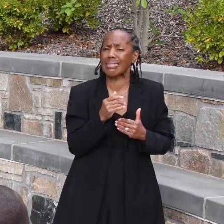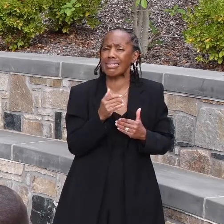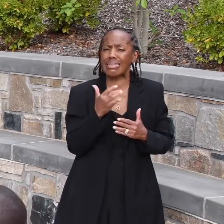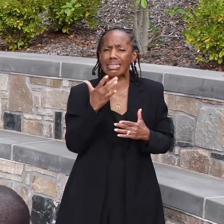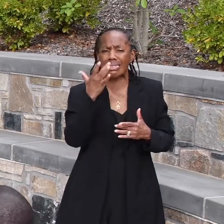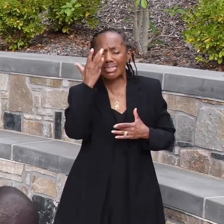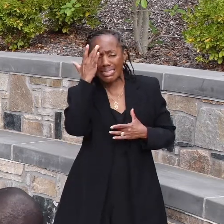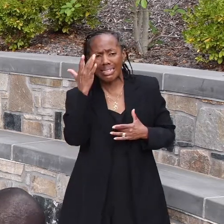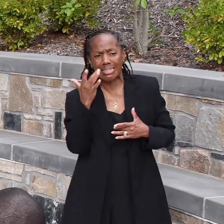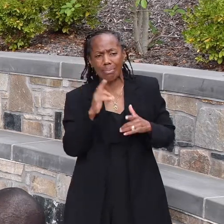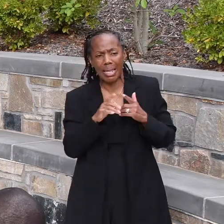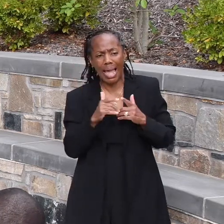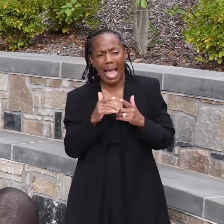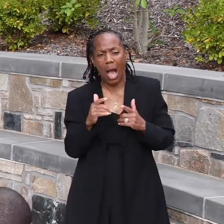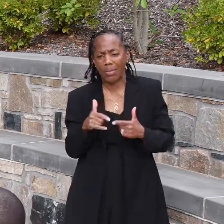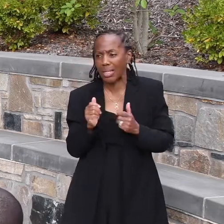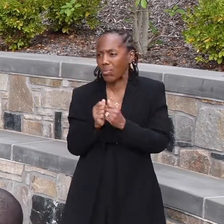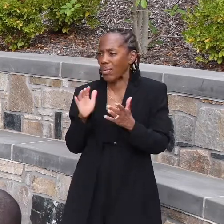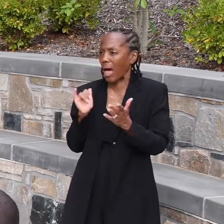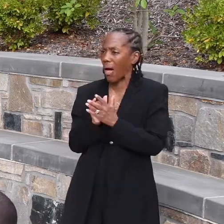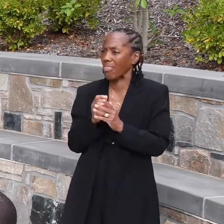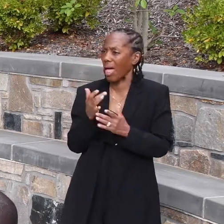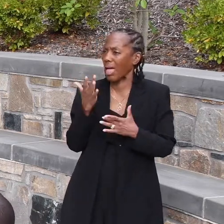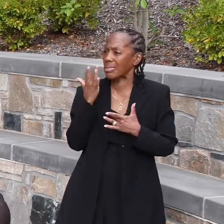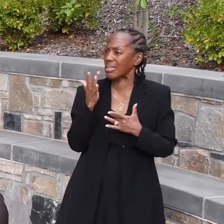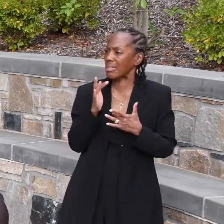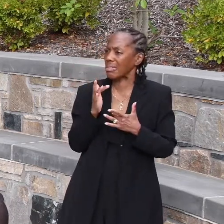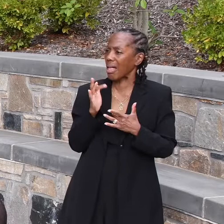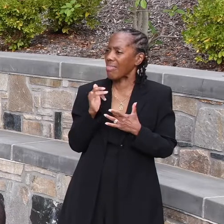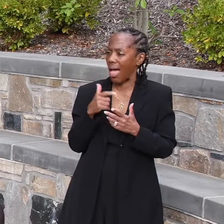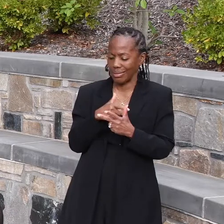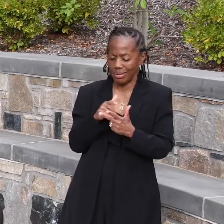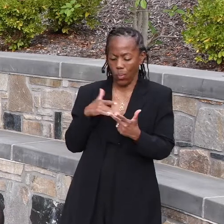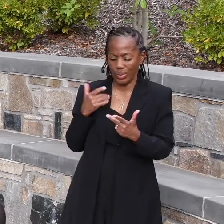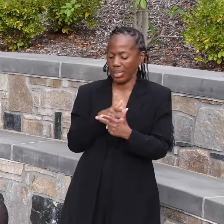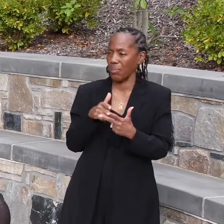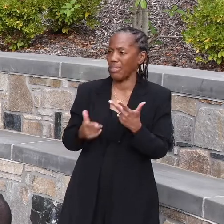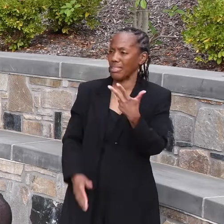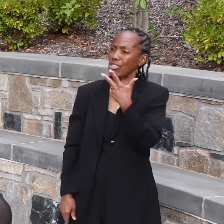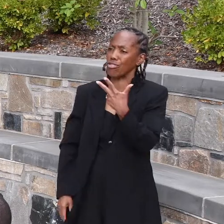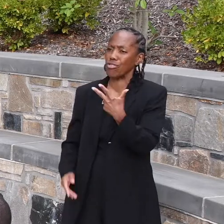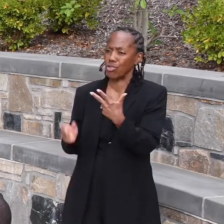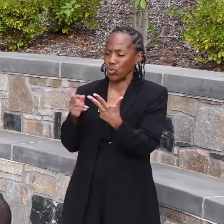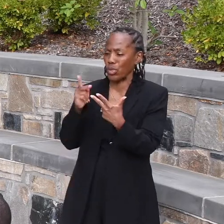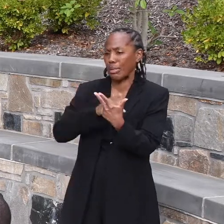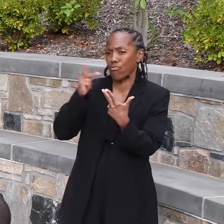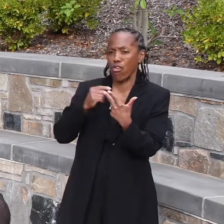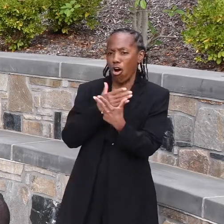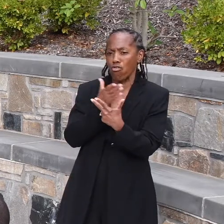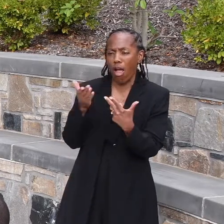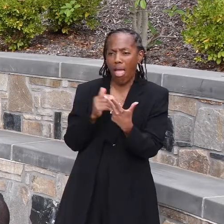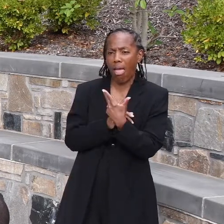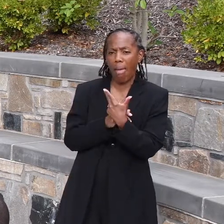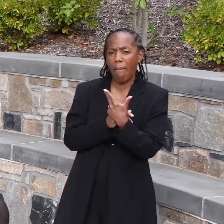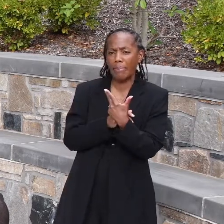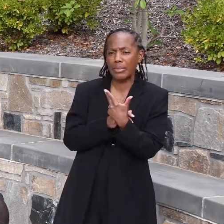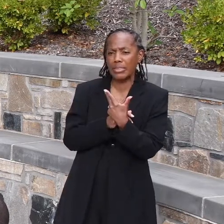live without it? And that's the name of the game for these three programs. And